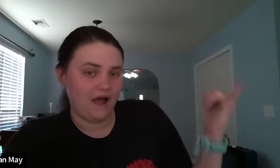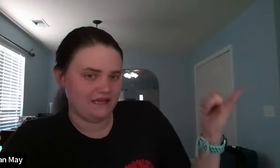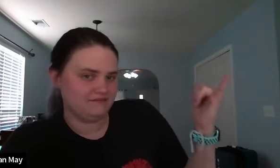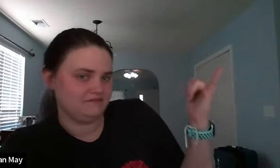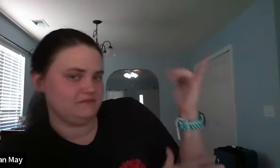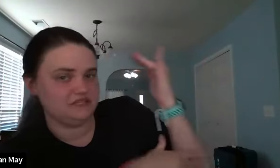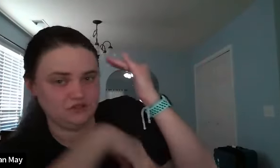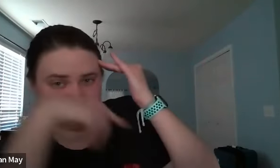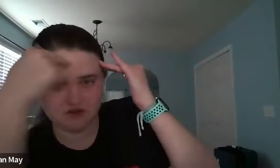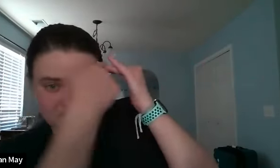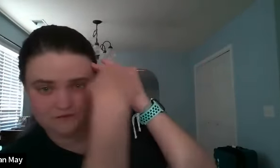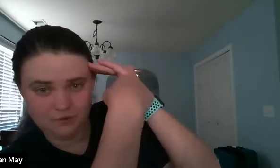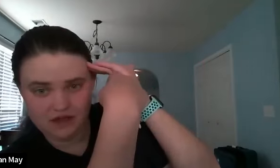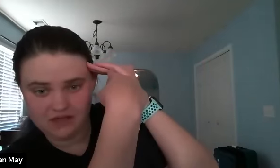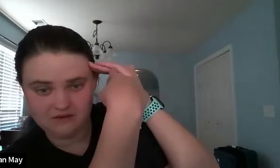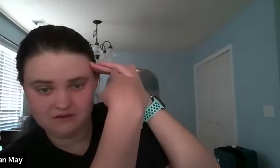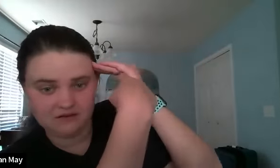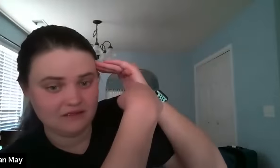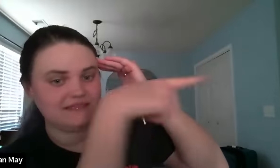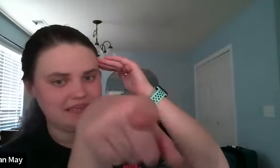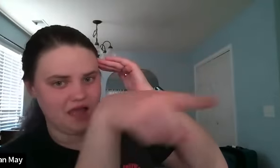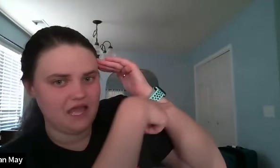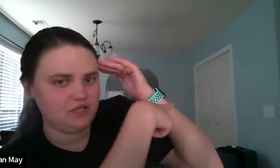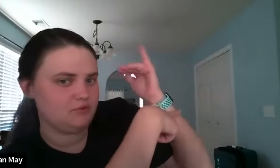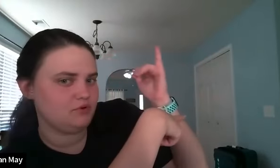why. And so you start at your forehead. Yeah. And you pull your